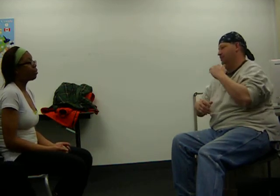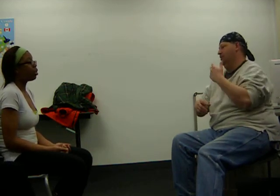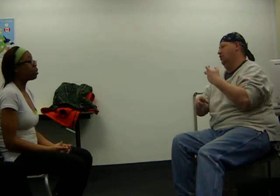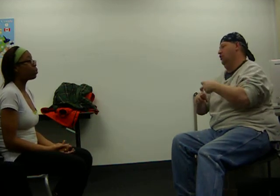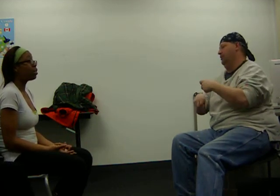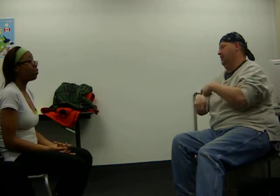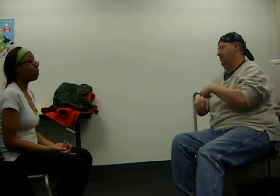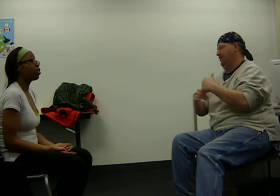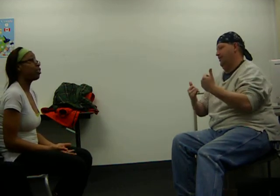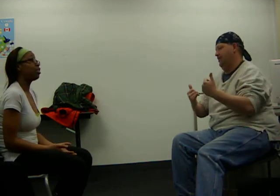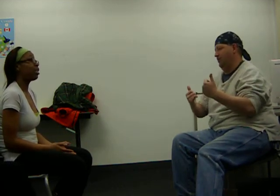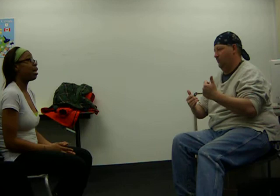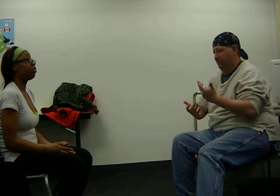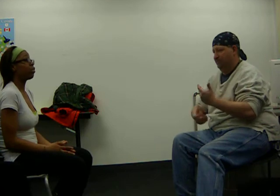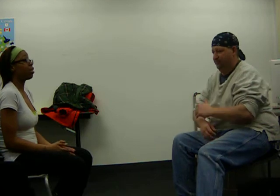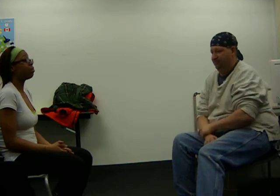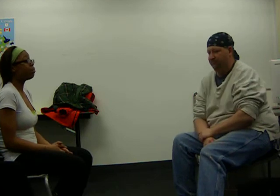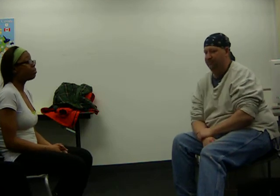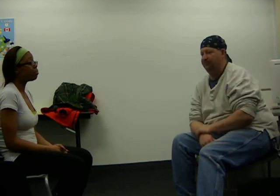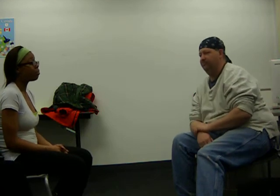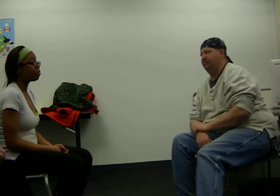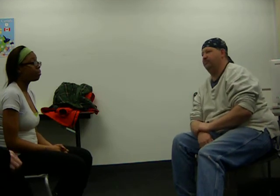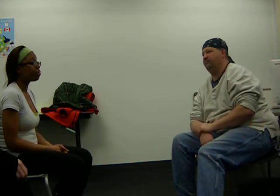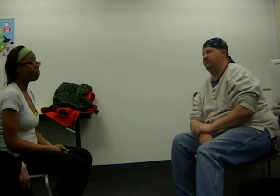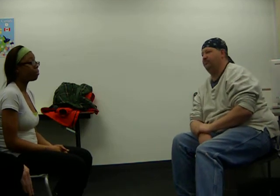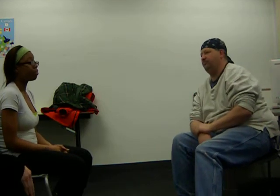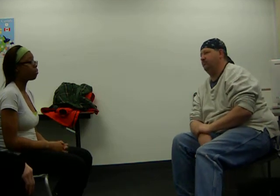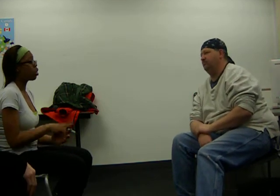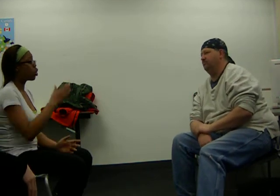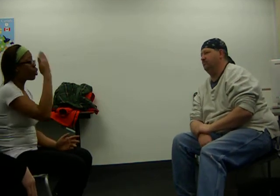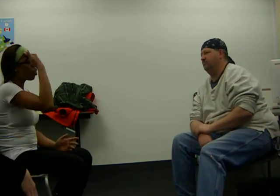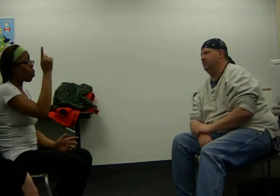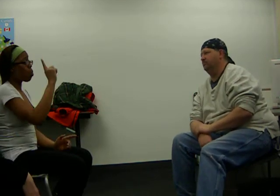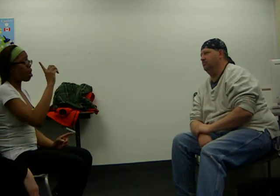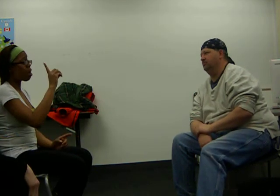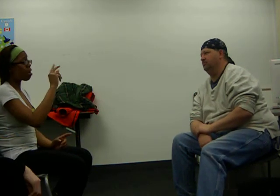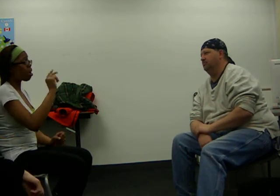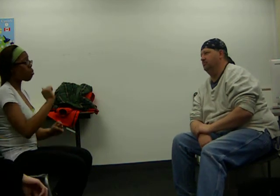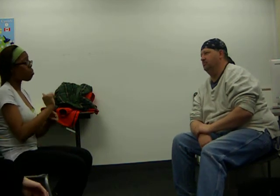So it's really frustrating times for them. Do you know where Dan's working right now?